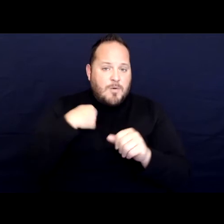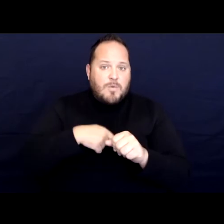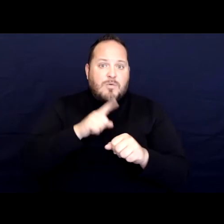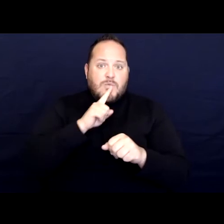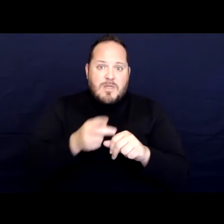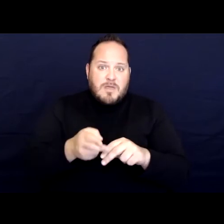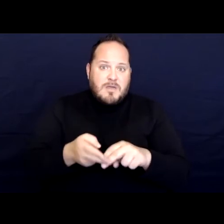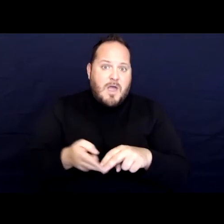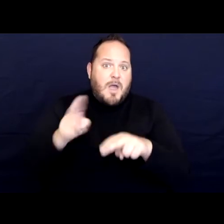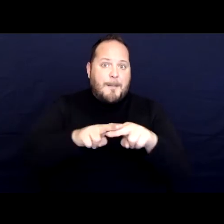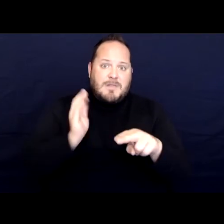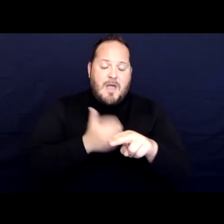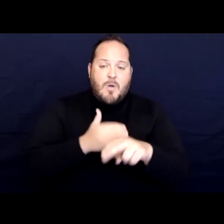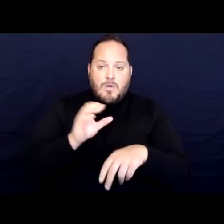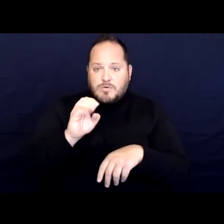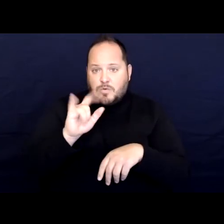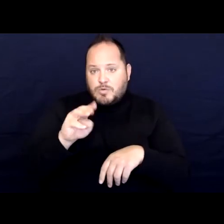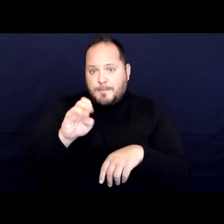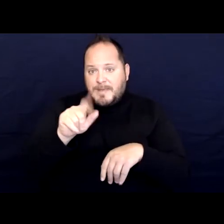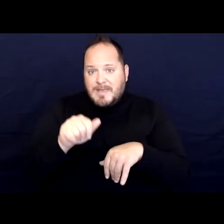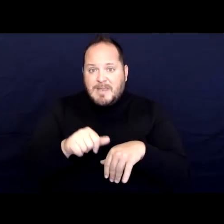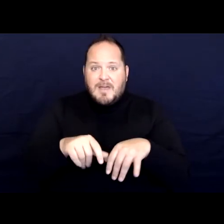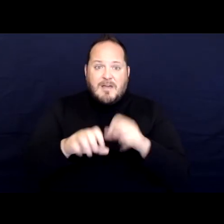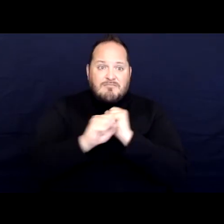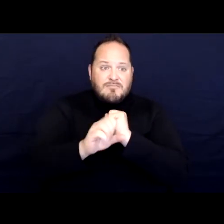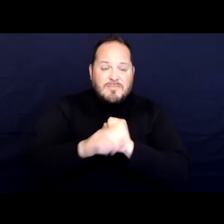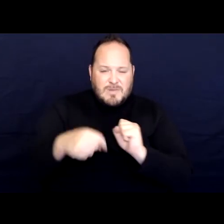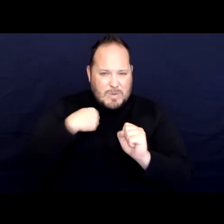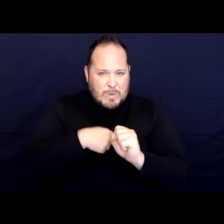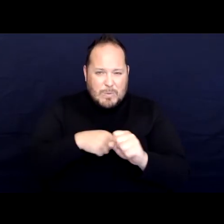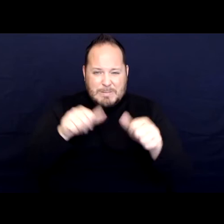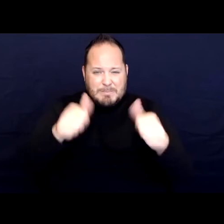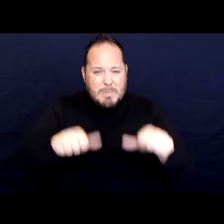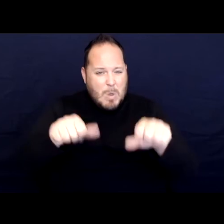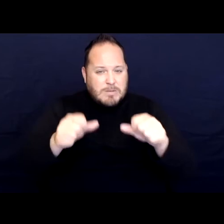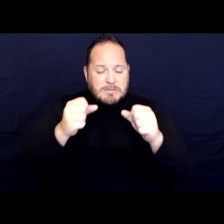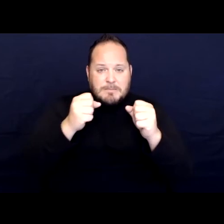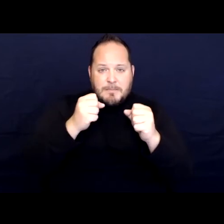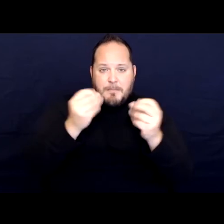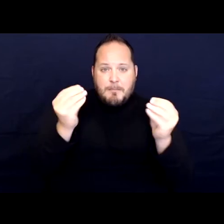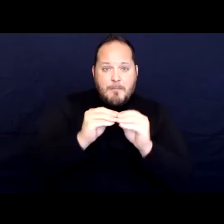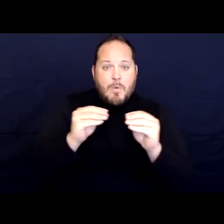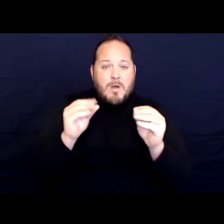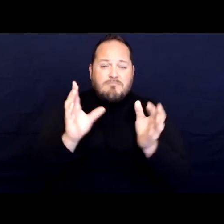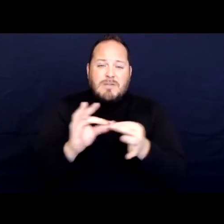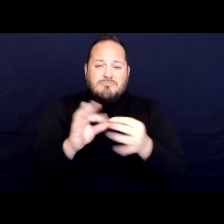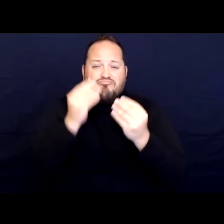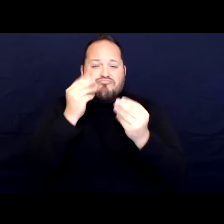put out multiple messages a day, on our social media, which is much higher clip than we had been